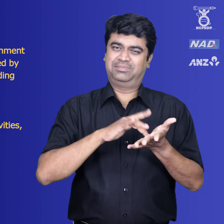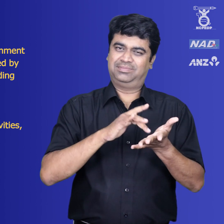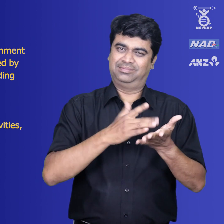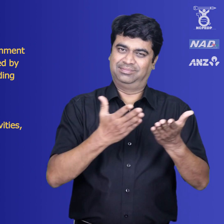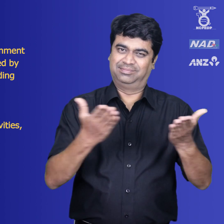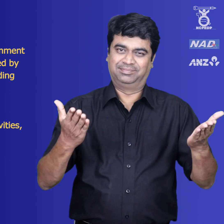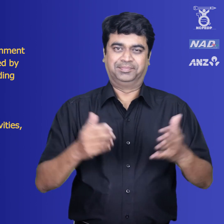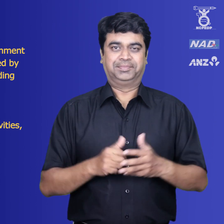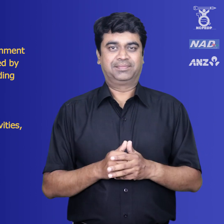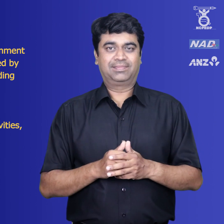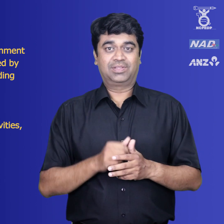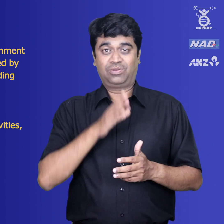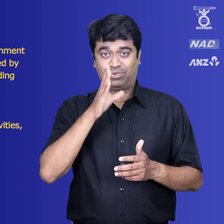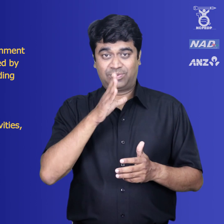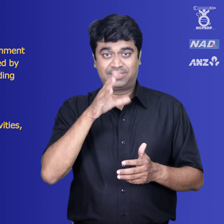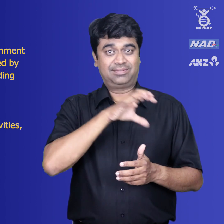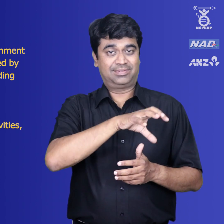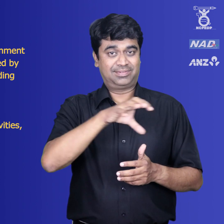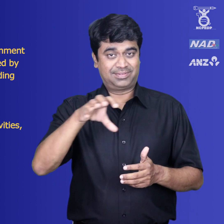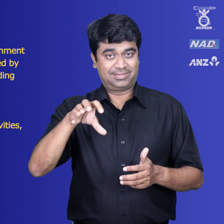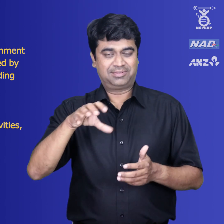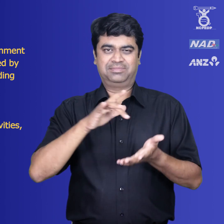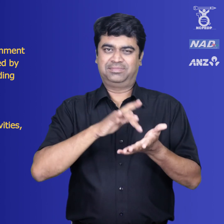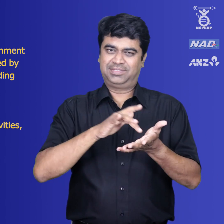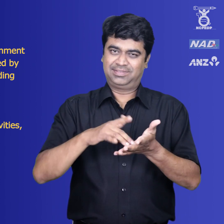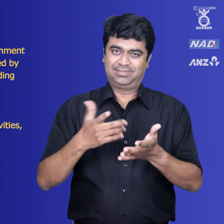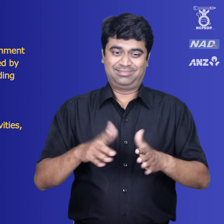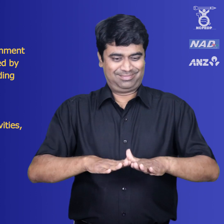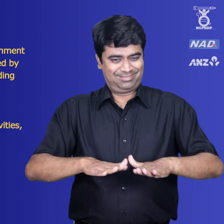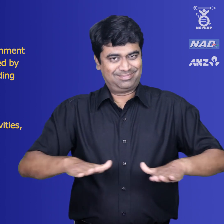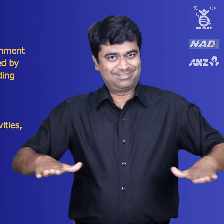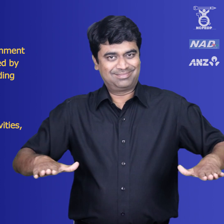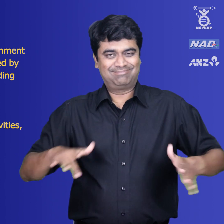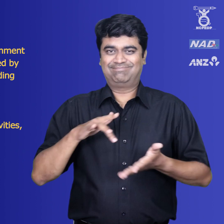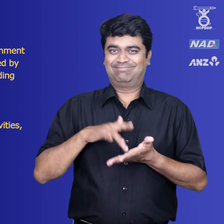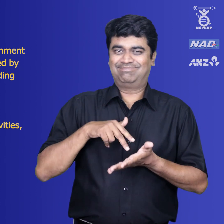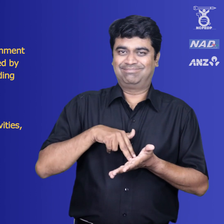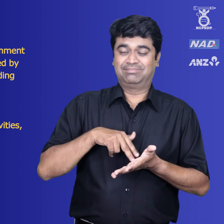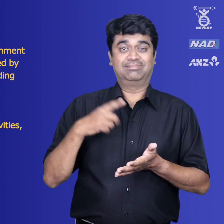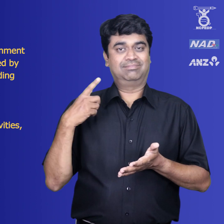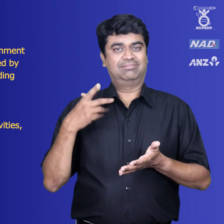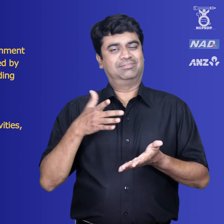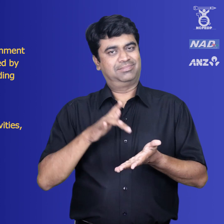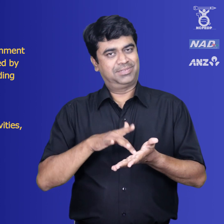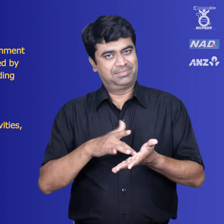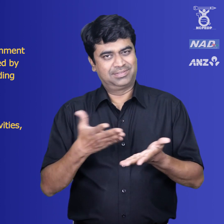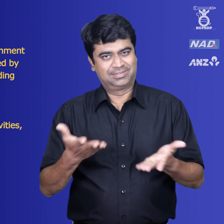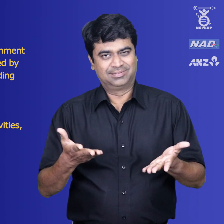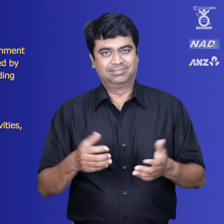agencies, reformatories or judicial forests, railway stations or